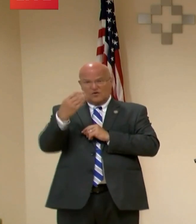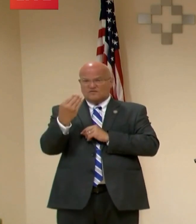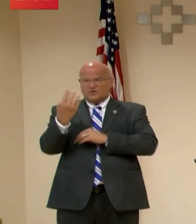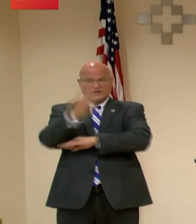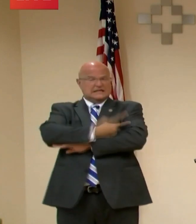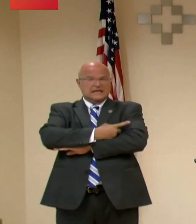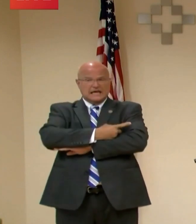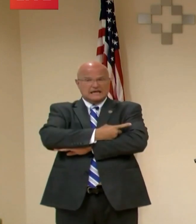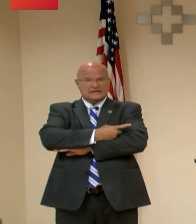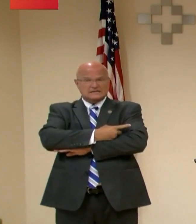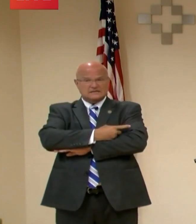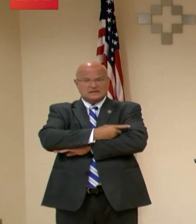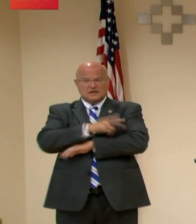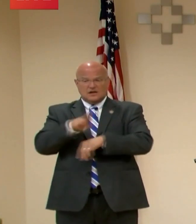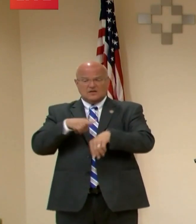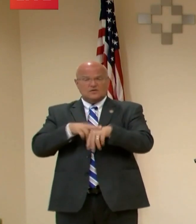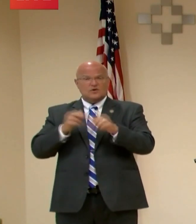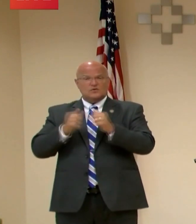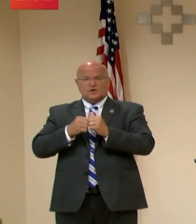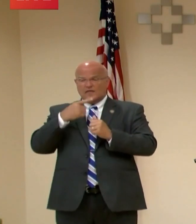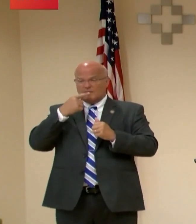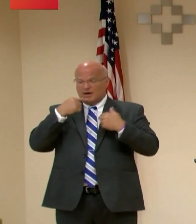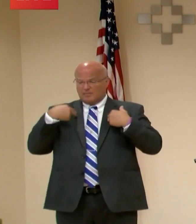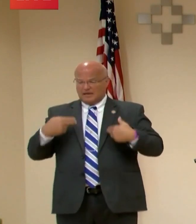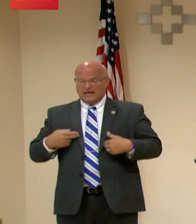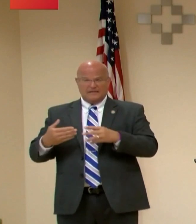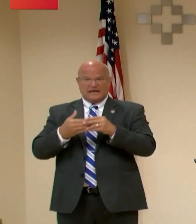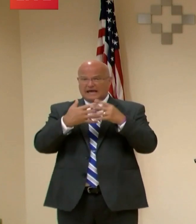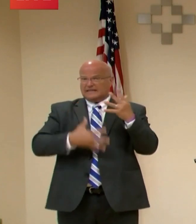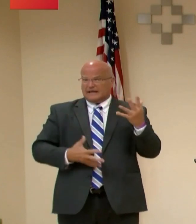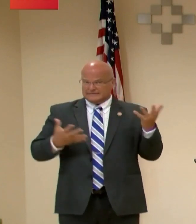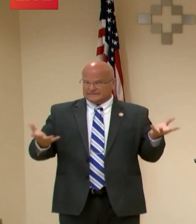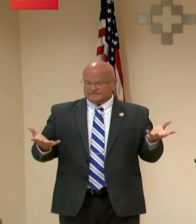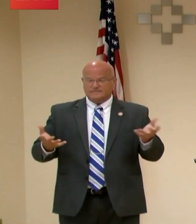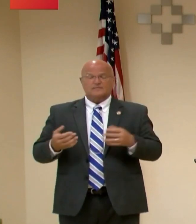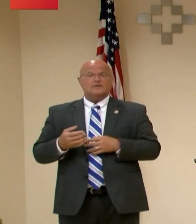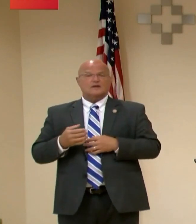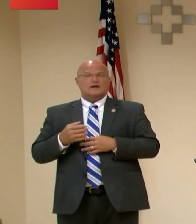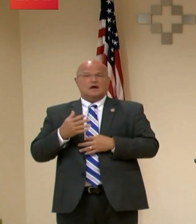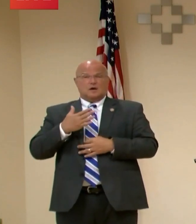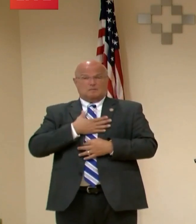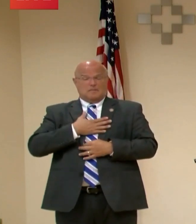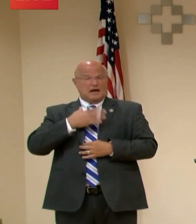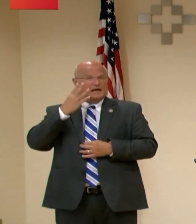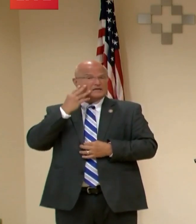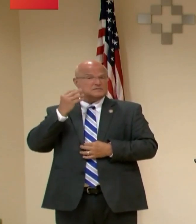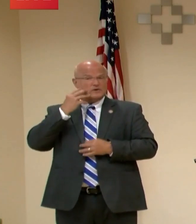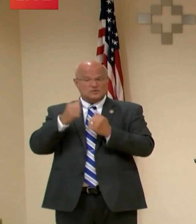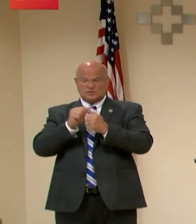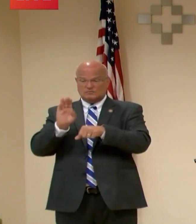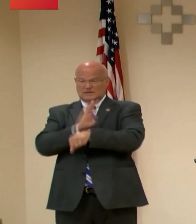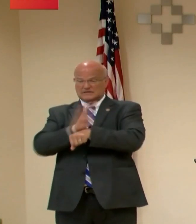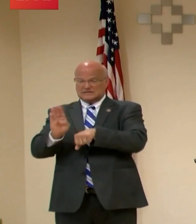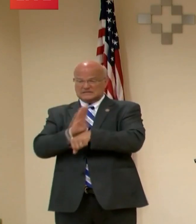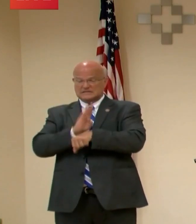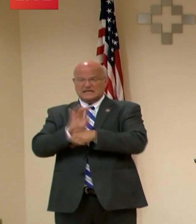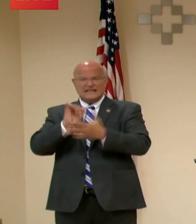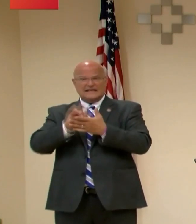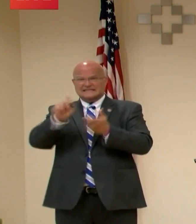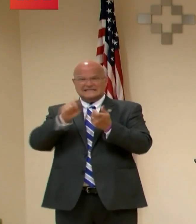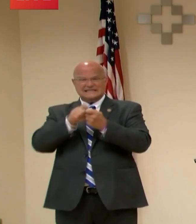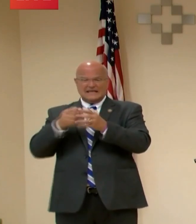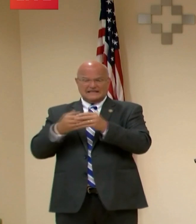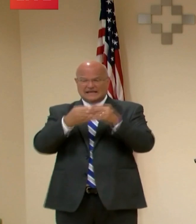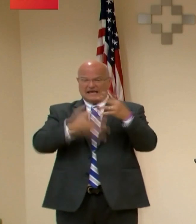for 14 days in accordance with the public health guidelines. And, you know, my experience with industry is that's exactly